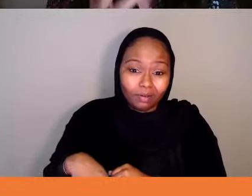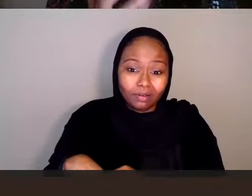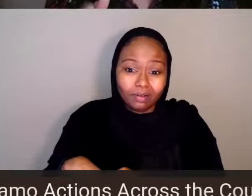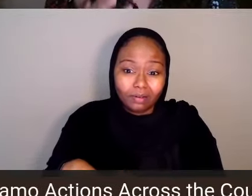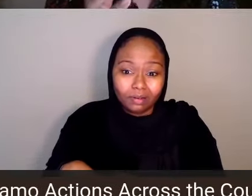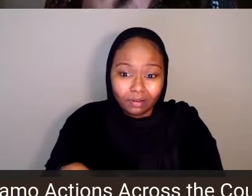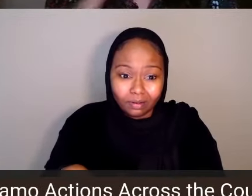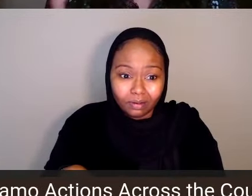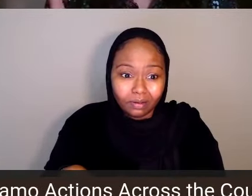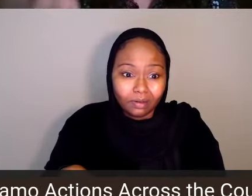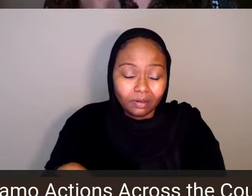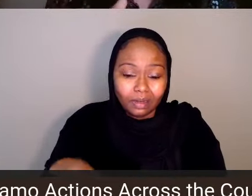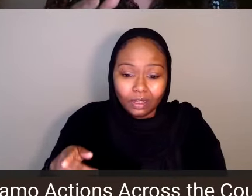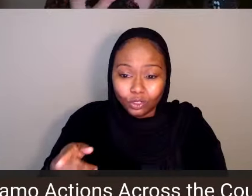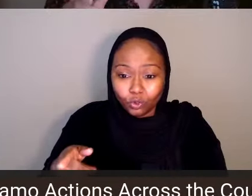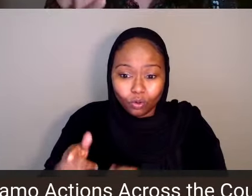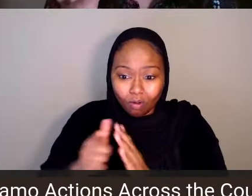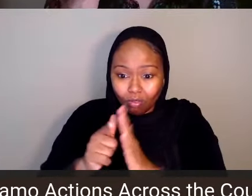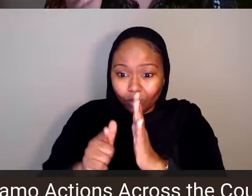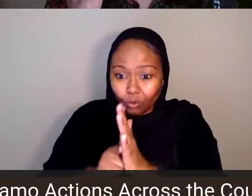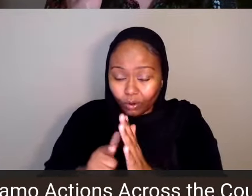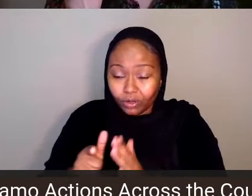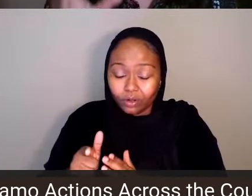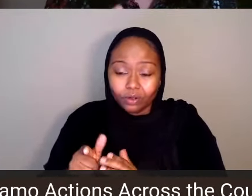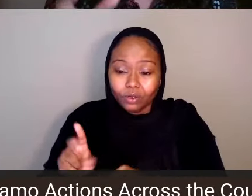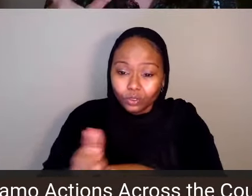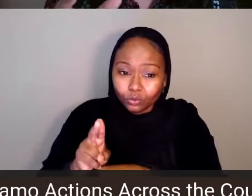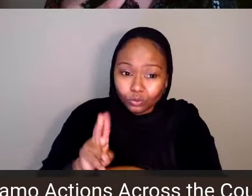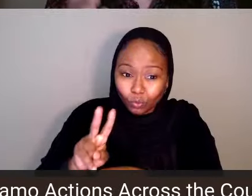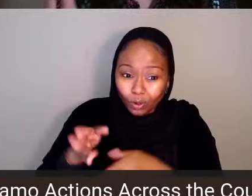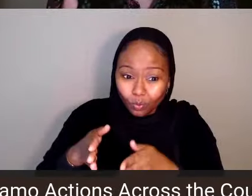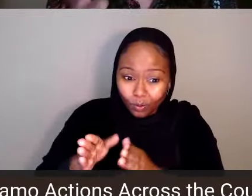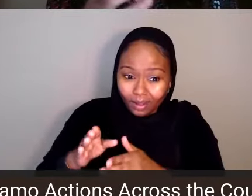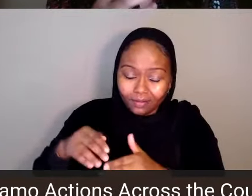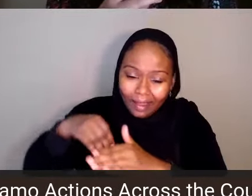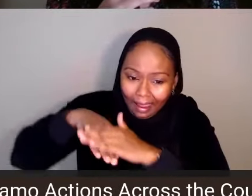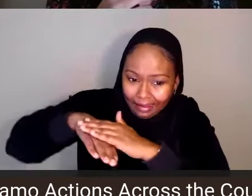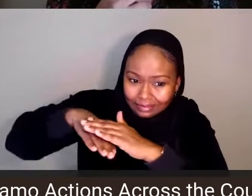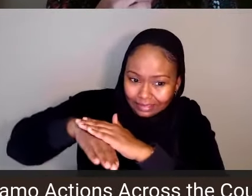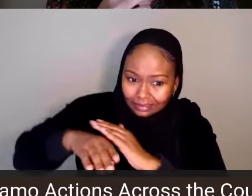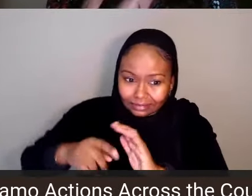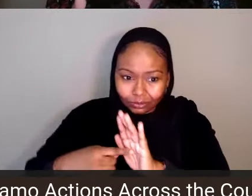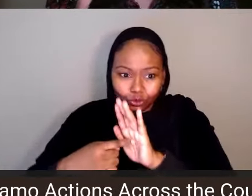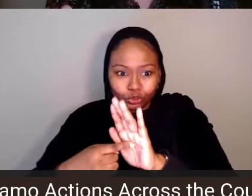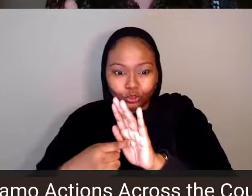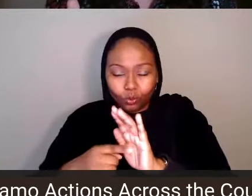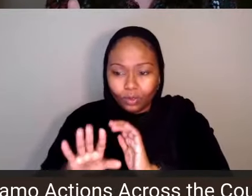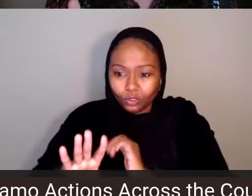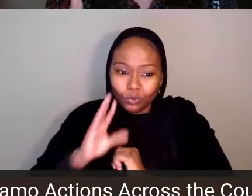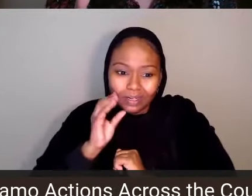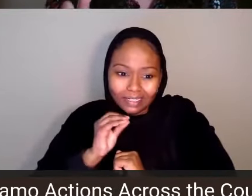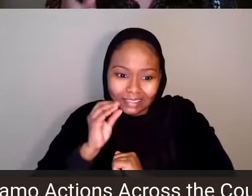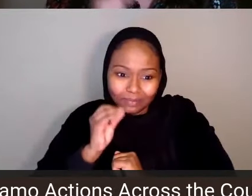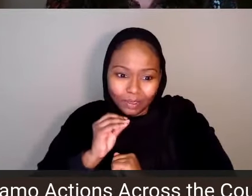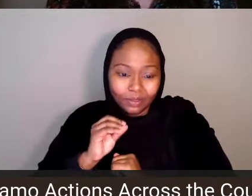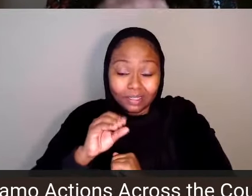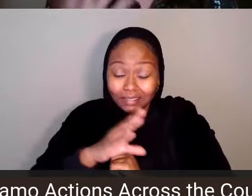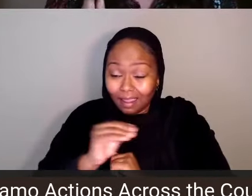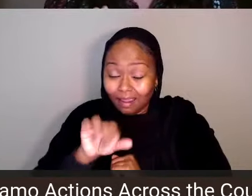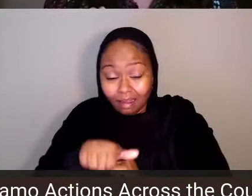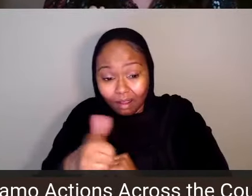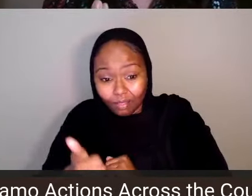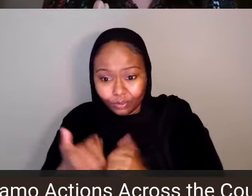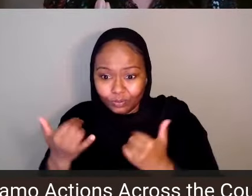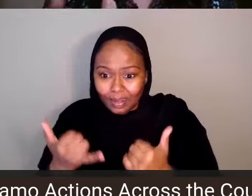litigation was one way of access and sort of shining a light on your experience and others, but now as